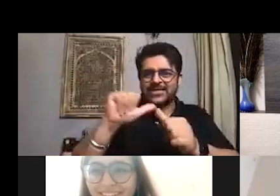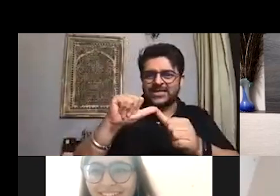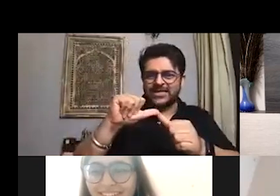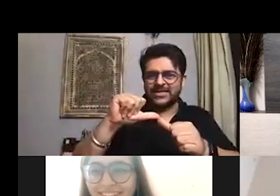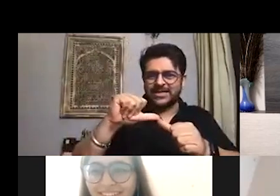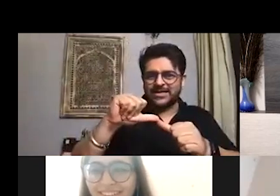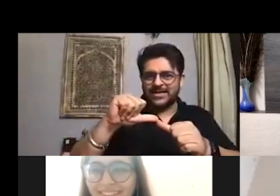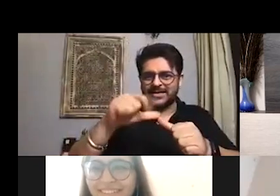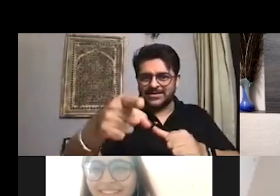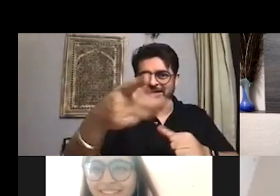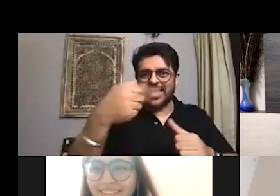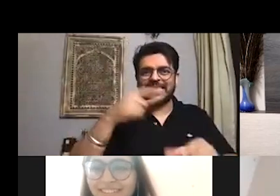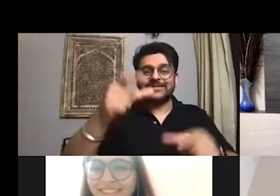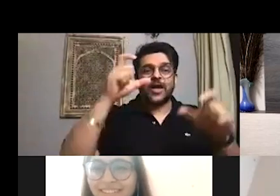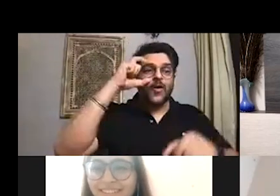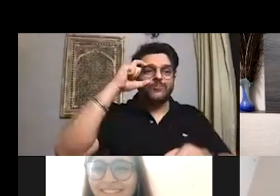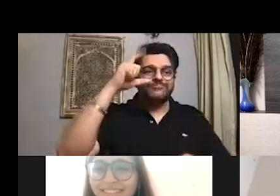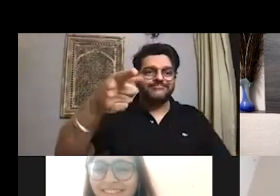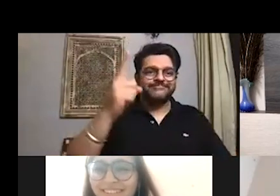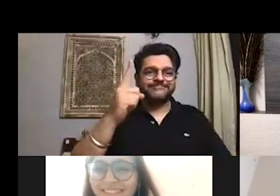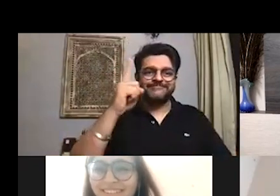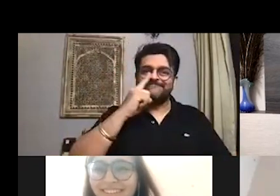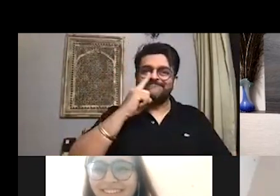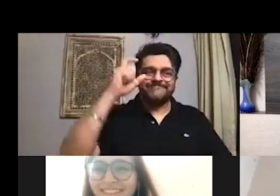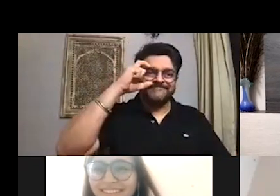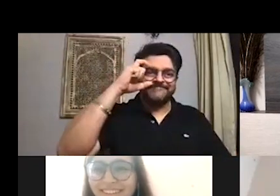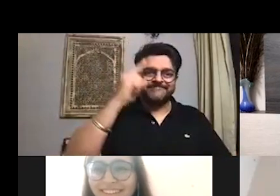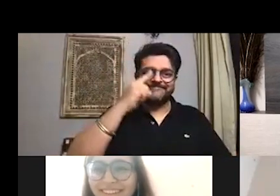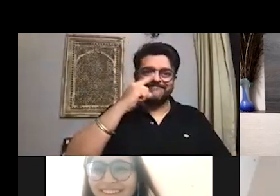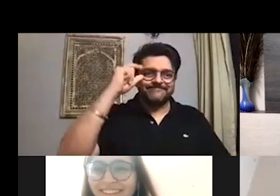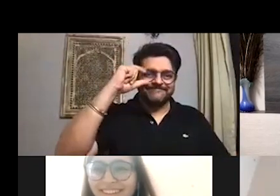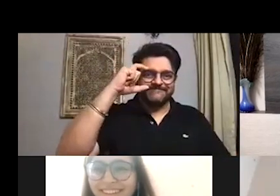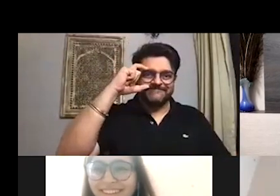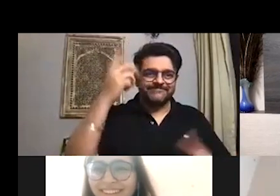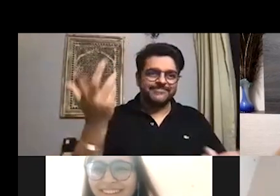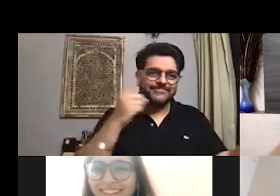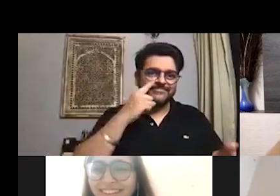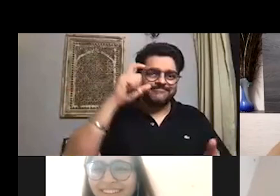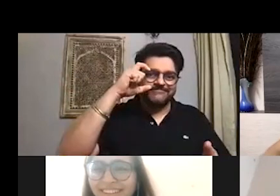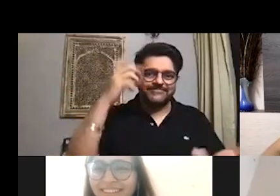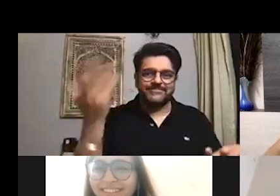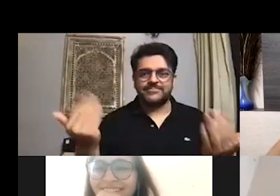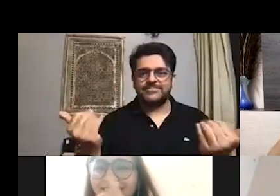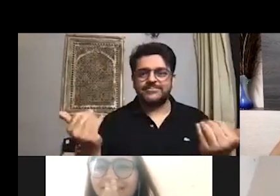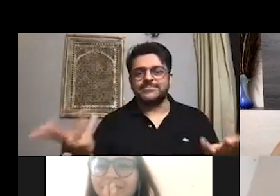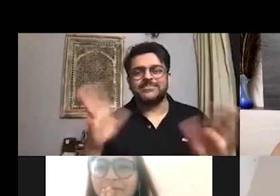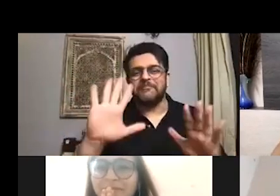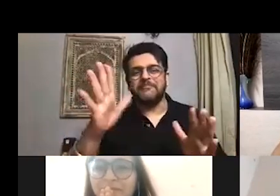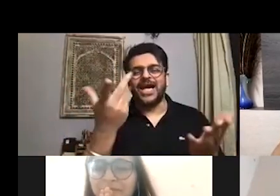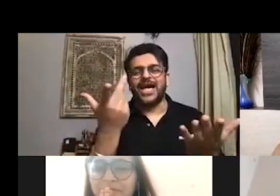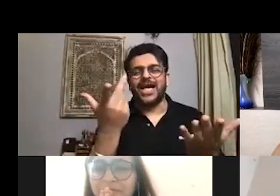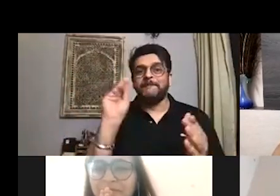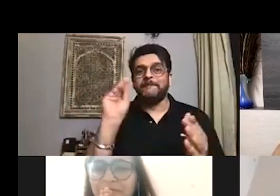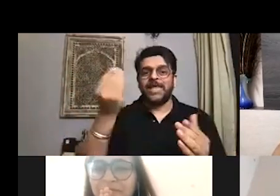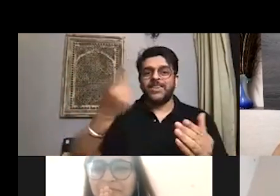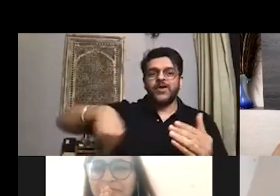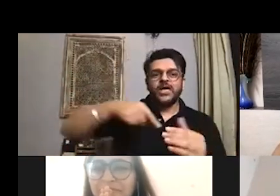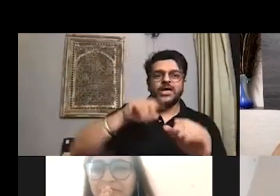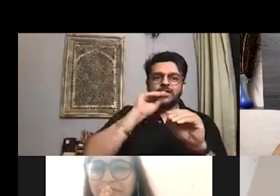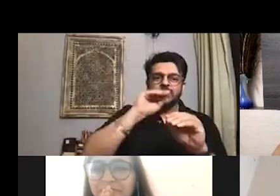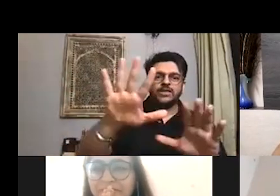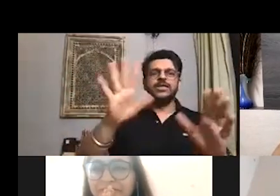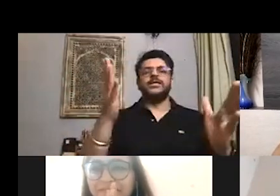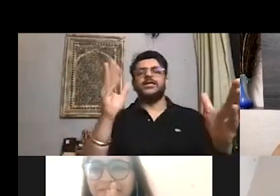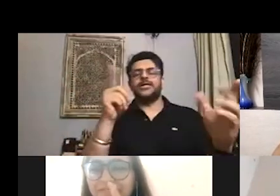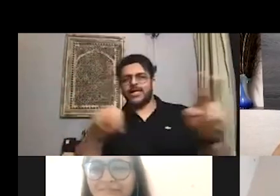So for Abhilasha, like there's an Abhilasha here. So she is wearing specs. She wears specs. So maybe we can do